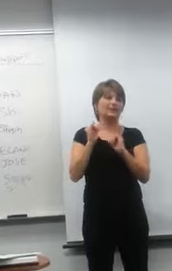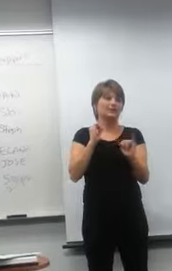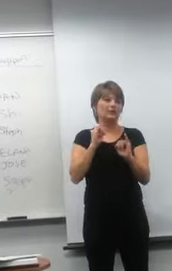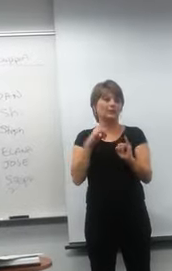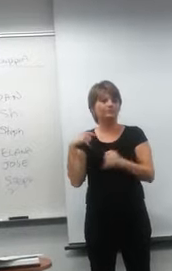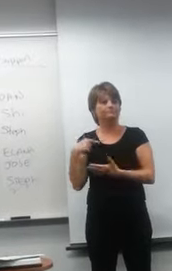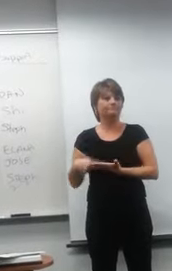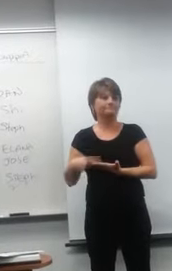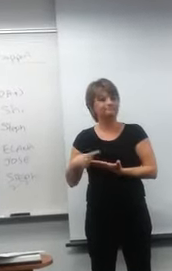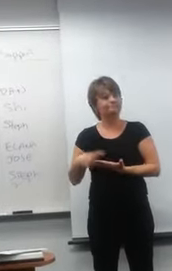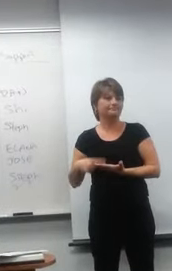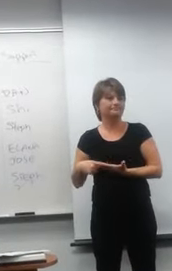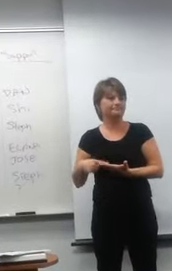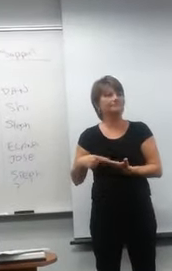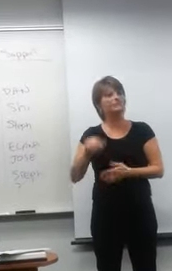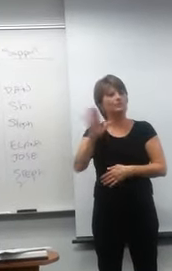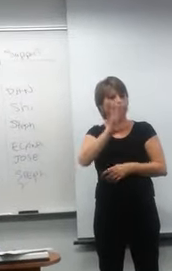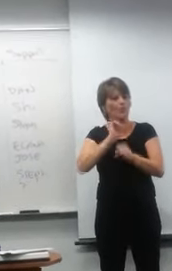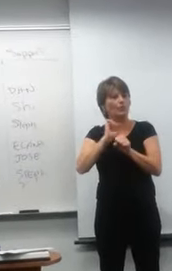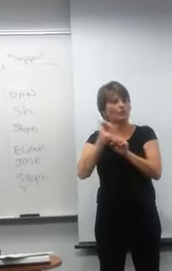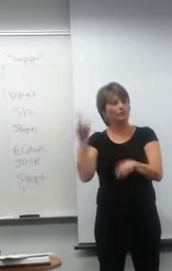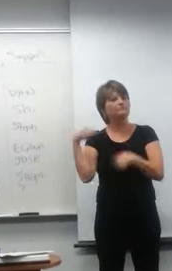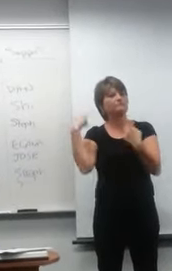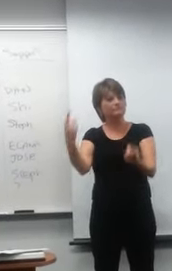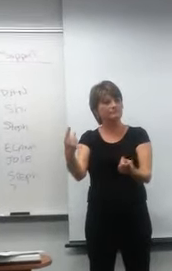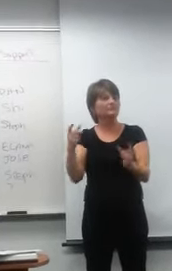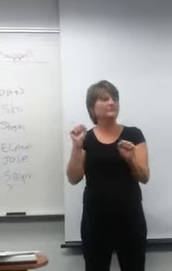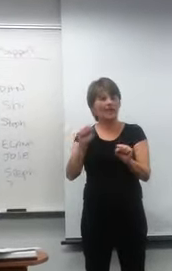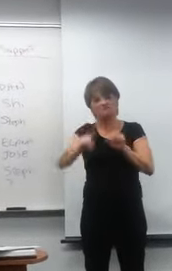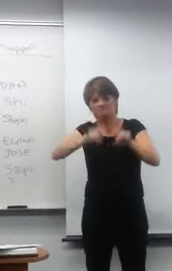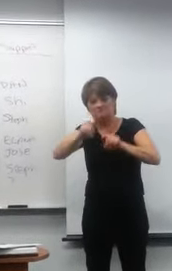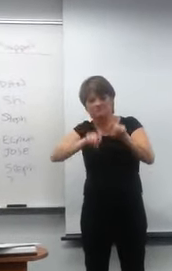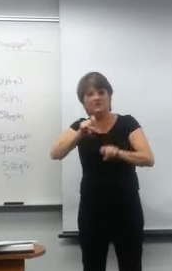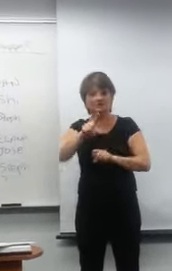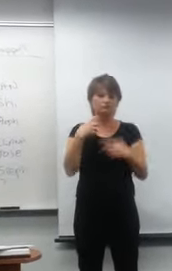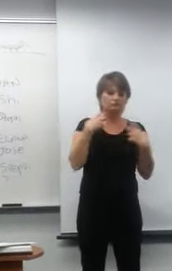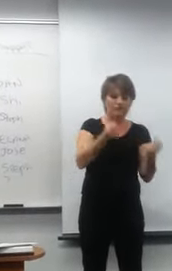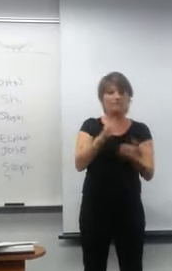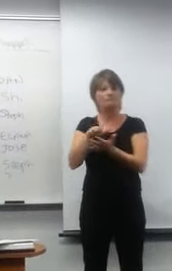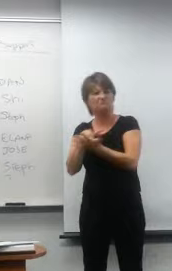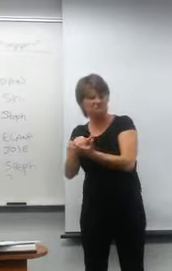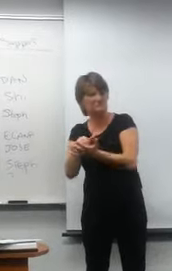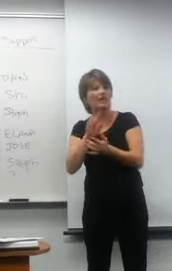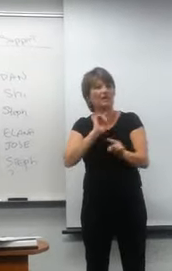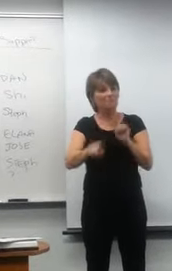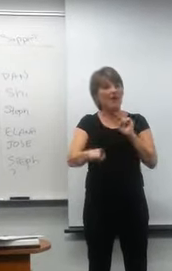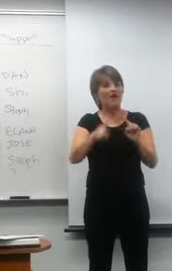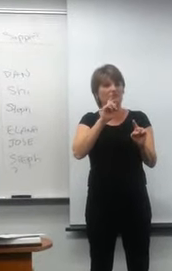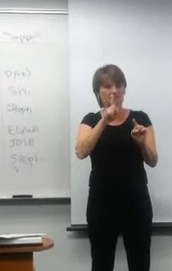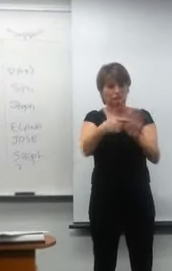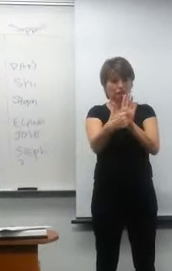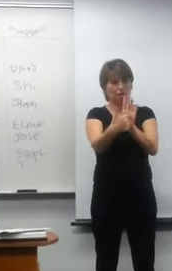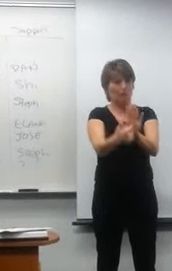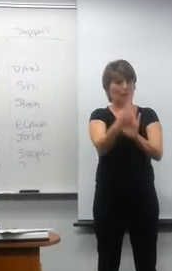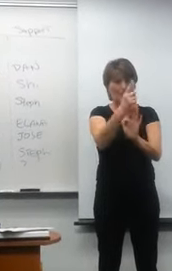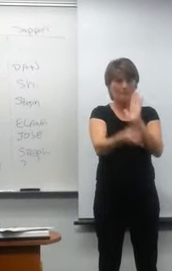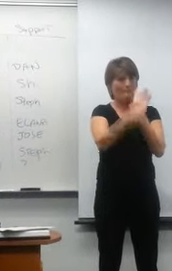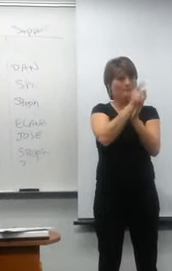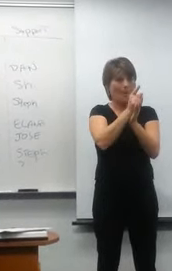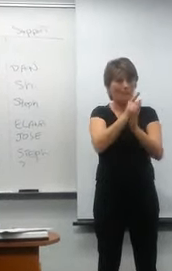pass or if you should not. And then we'll sit down one-on-one, we'll sit down with you one-on-one again. We'll talk about your strengths, your weaknesses,